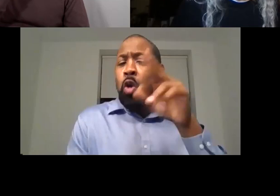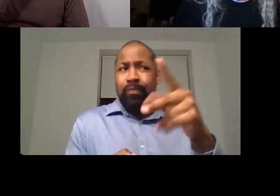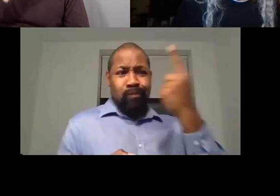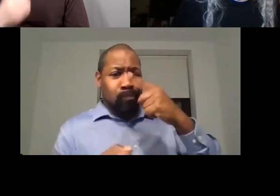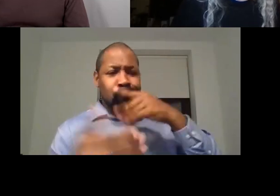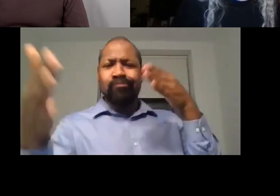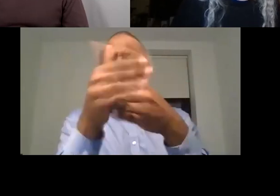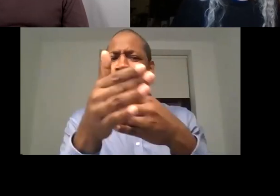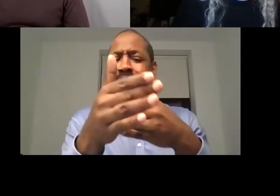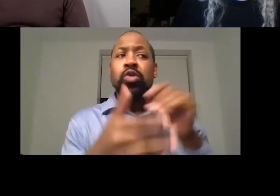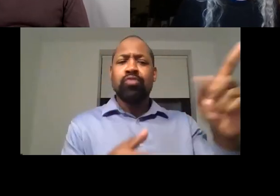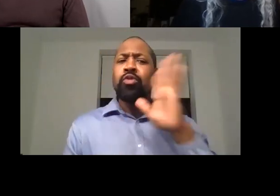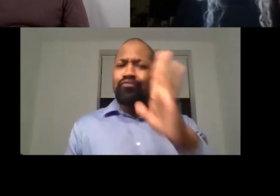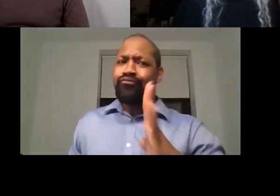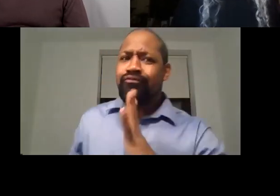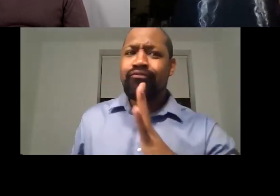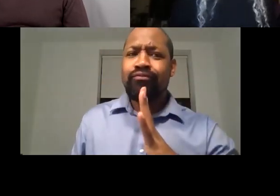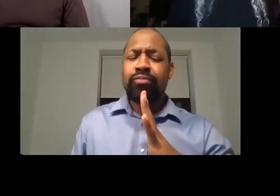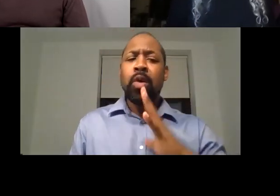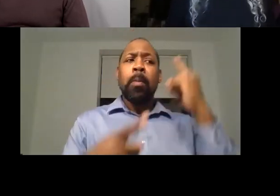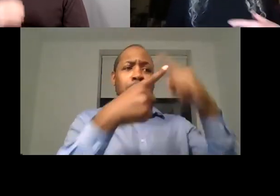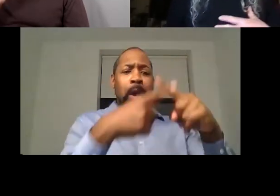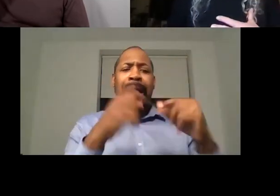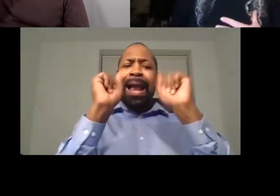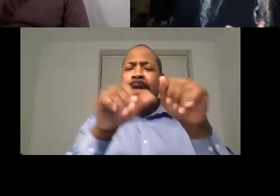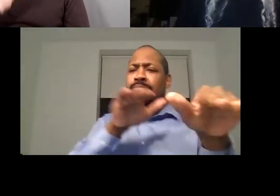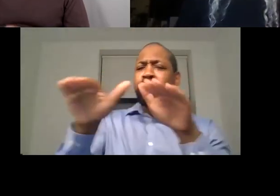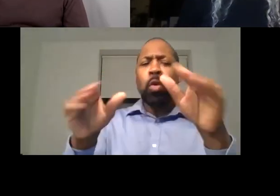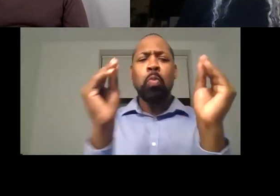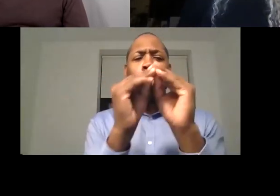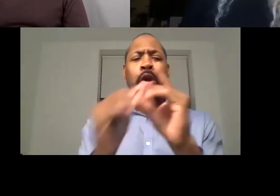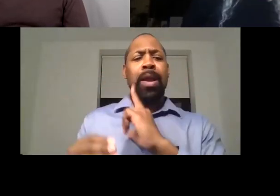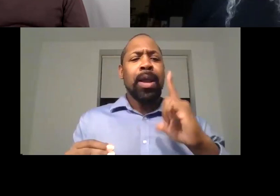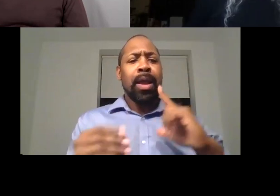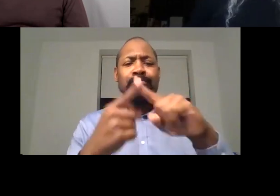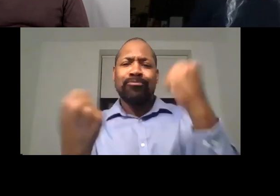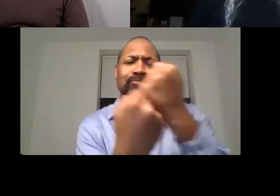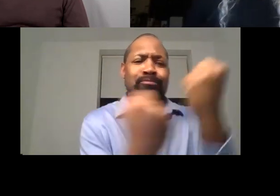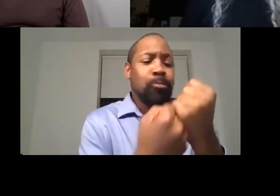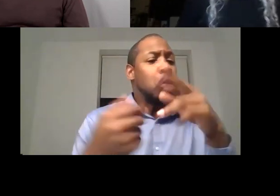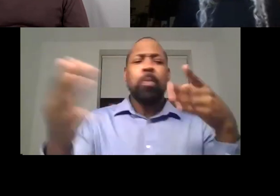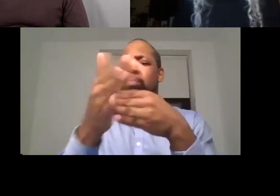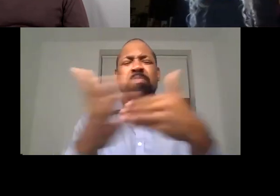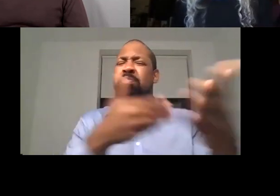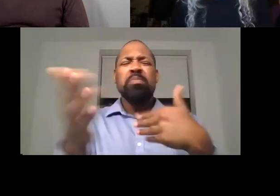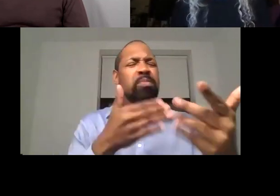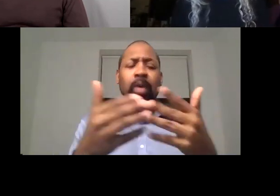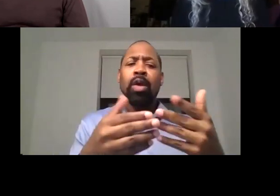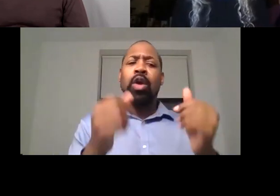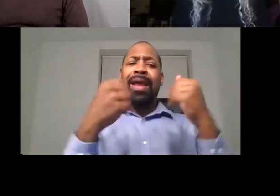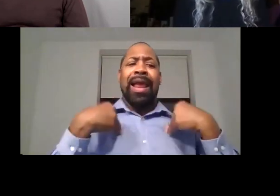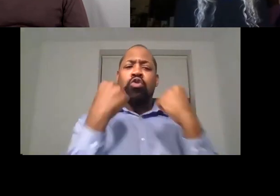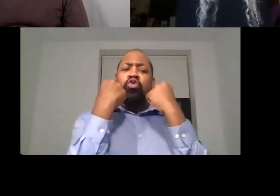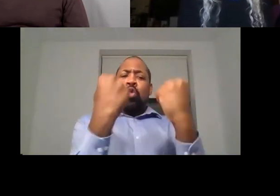bills, we would know, they would ask us if we support them or oppose them, and we could give our